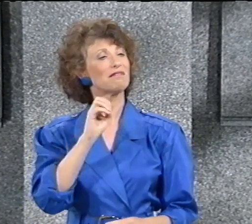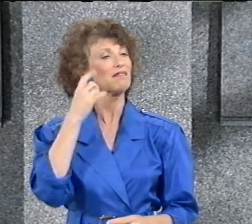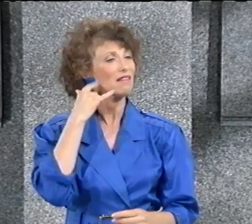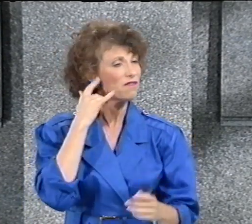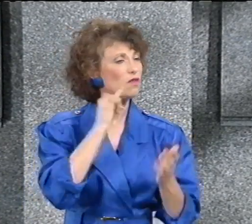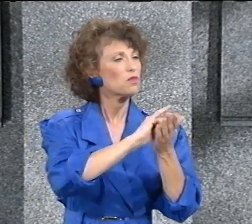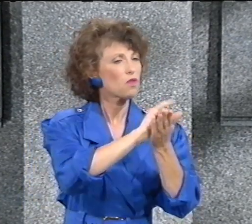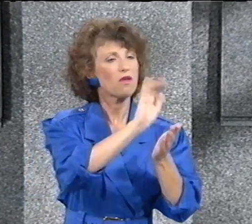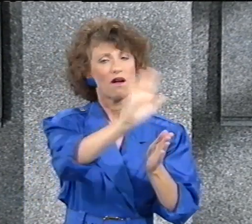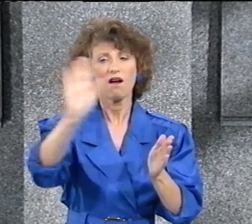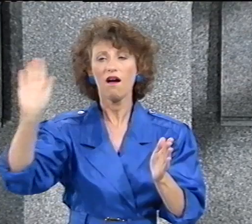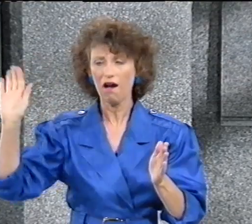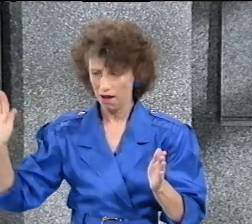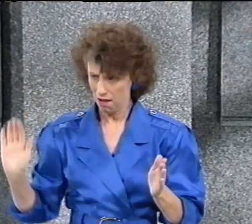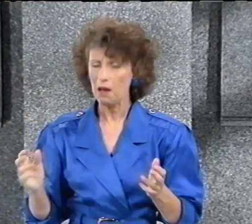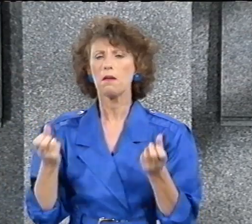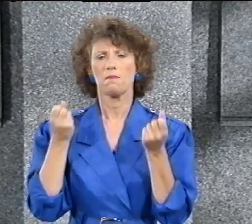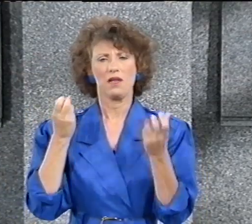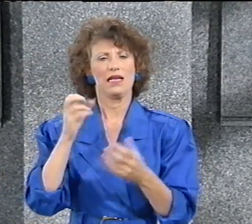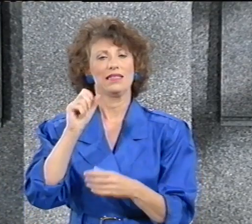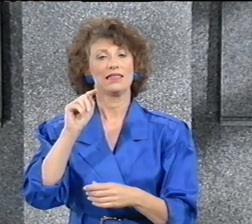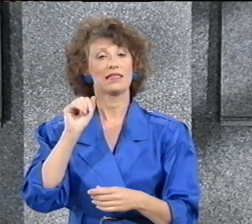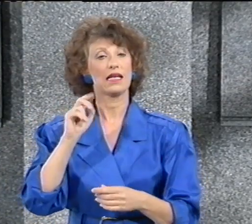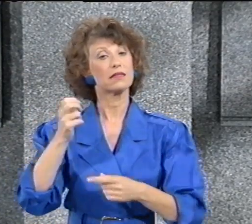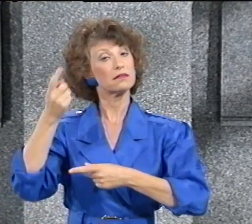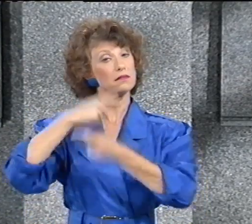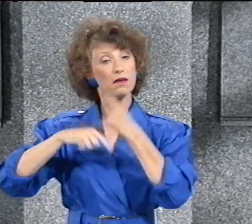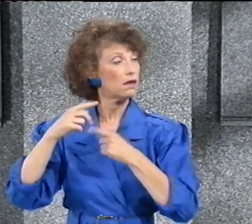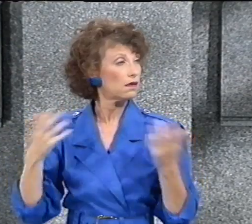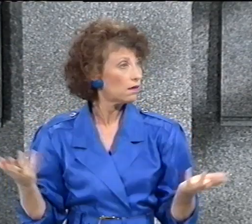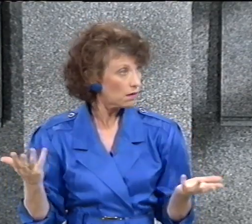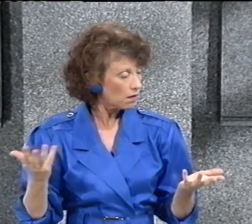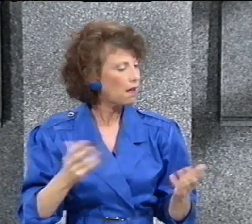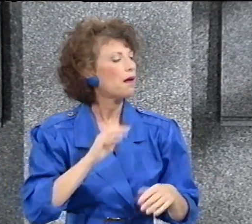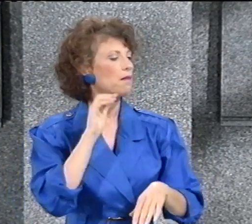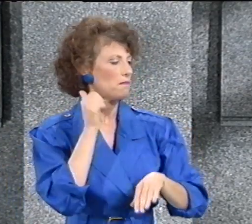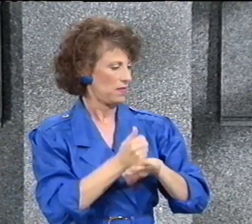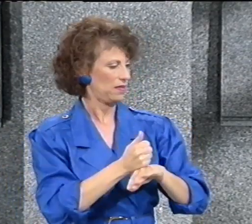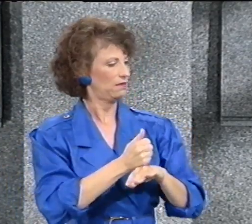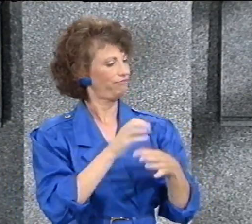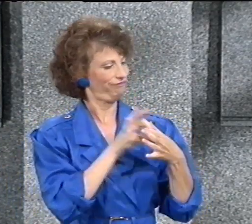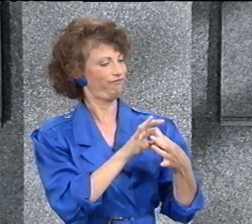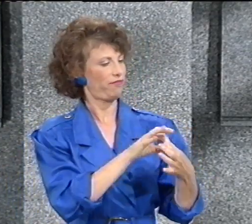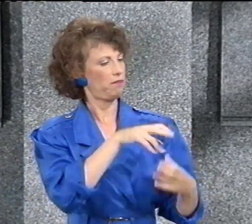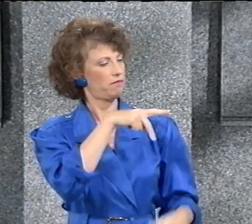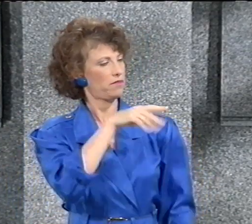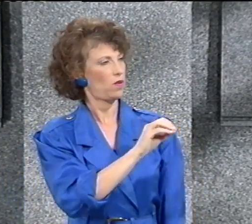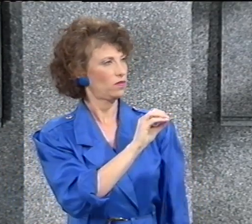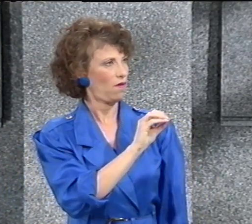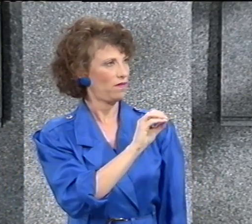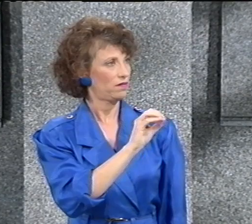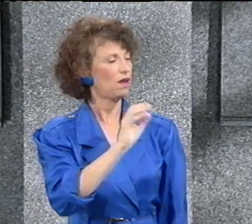Many states are based on old abbreviations, not the current two-letter postal abbreviations.